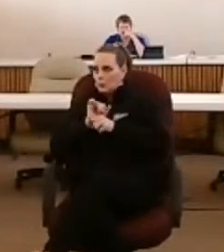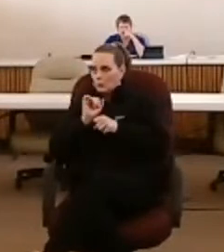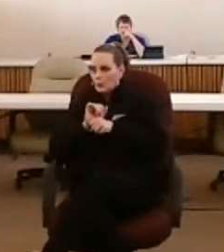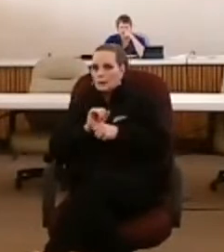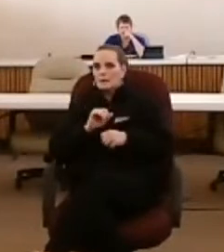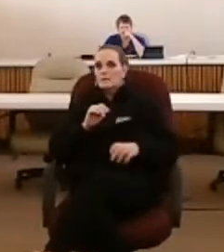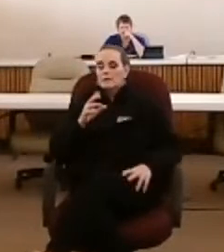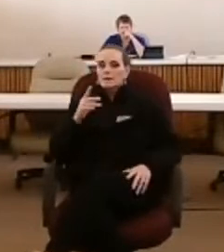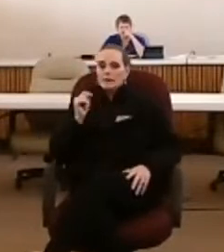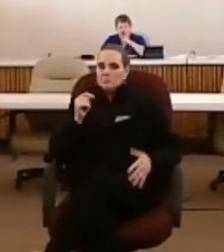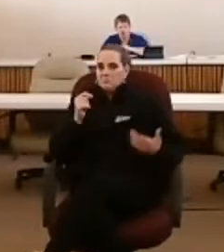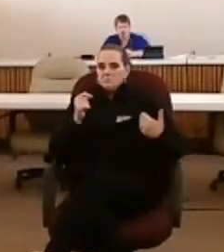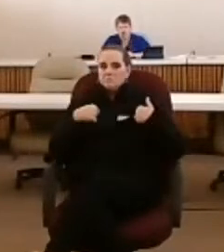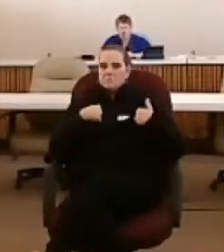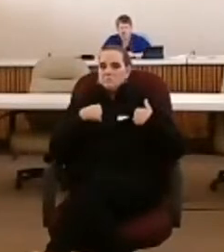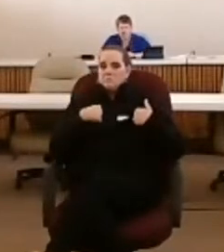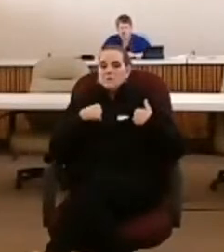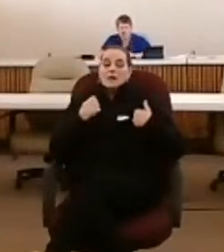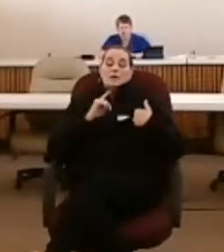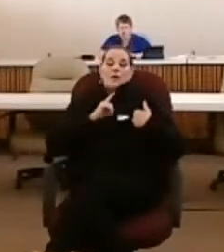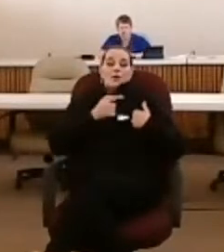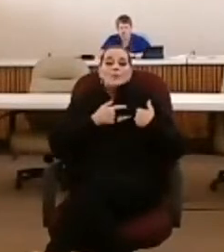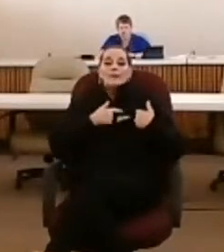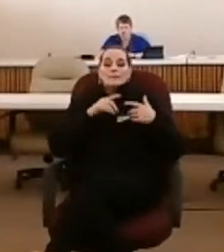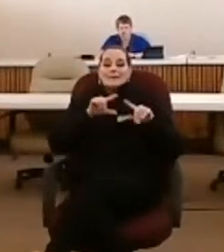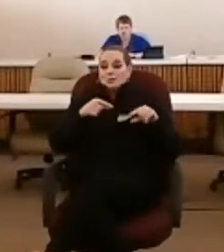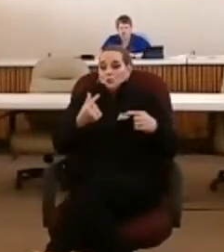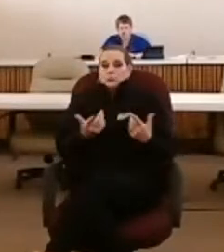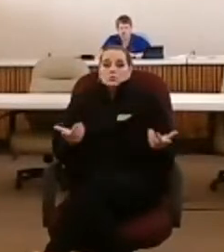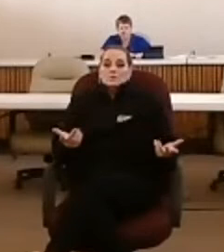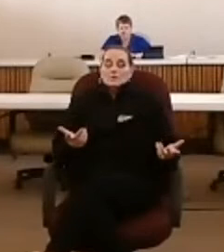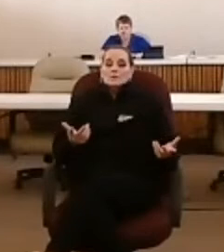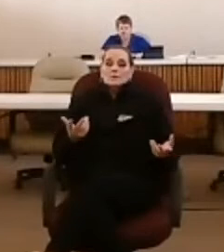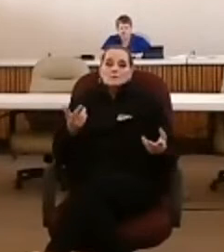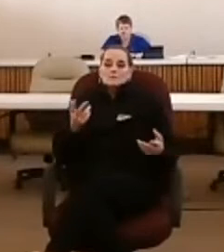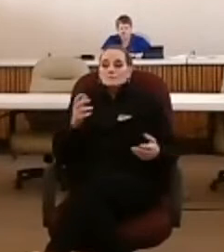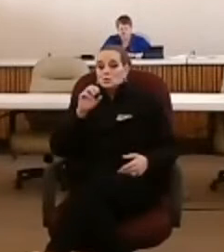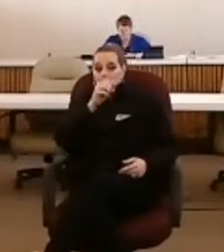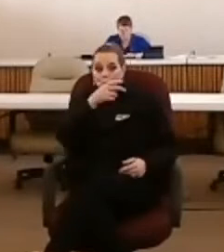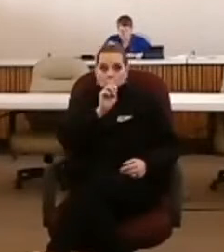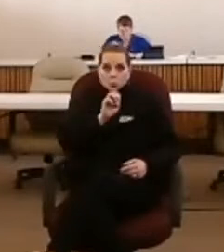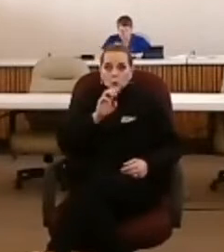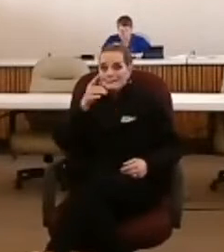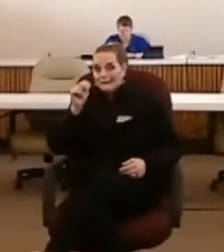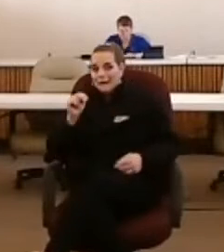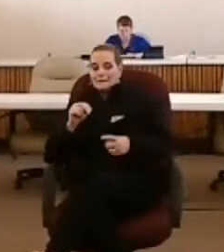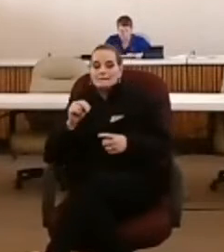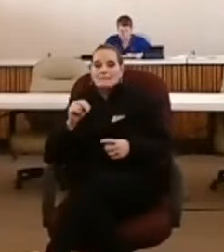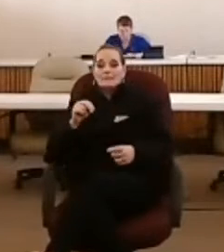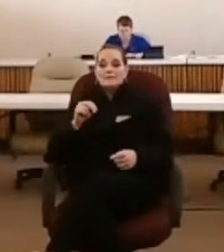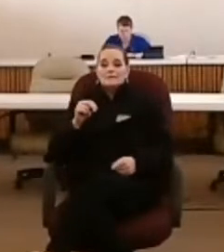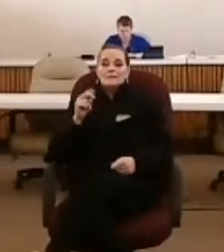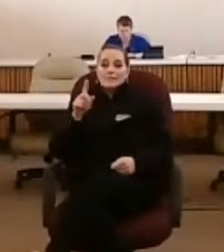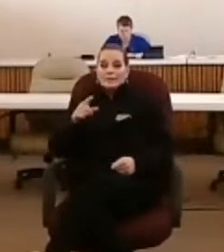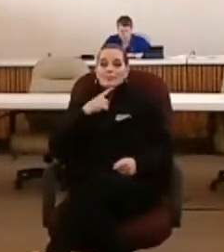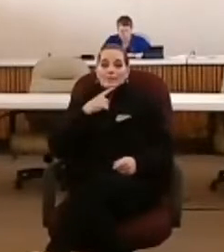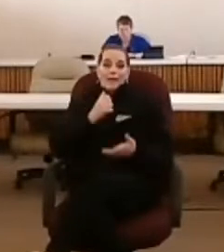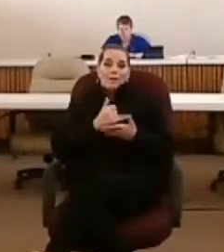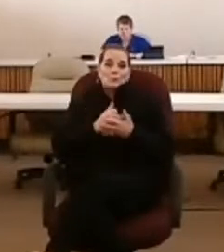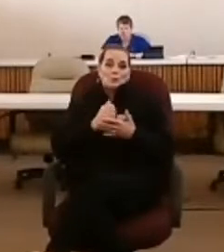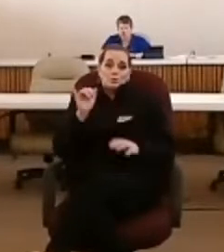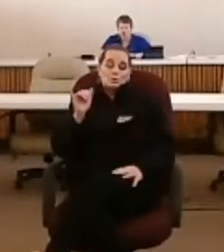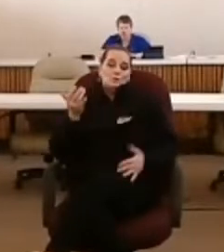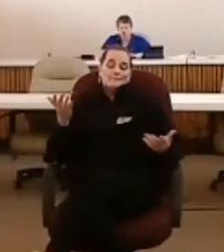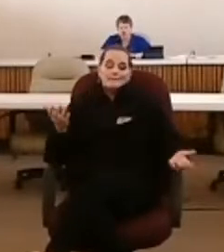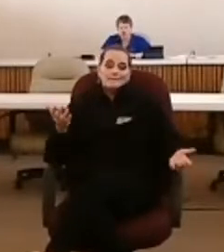Sure. So we just, as a group, we all take, Sue and Dom, who are here from Lovelace also, they help us with it too.